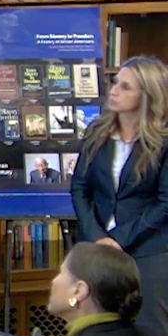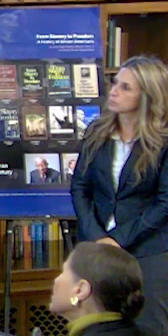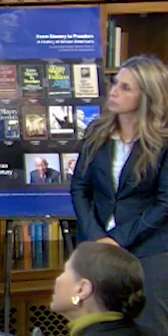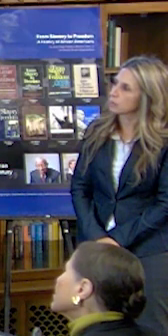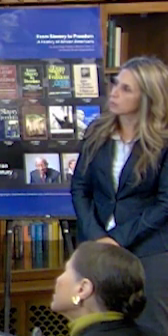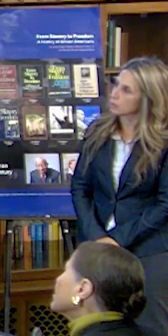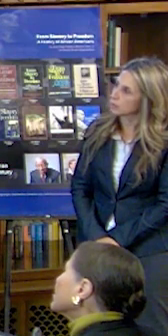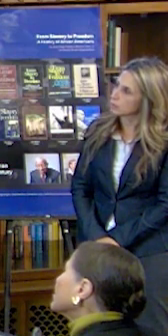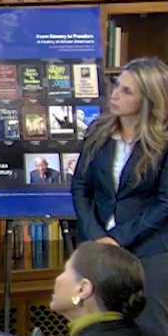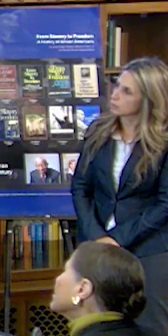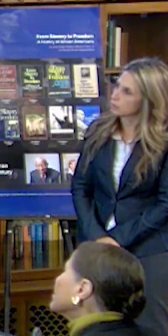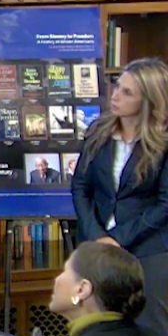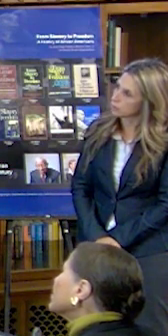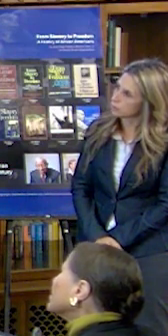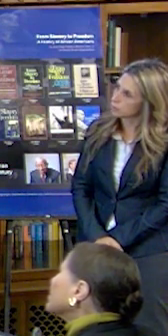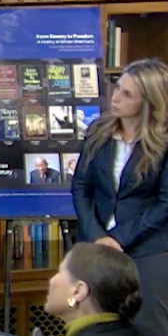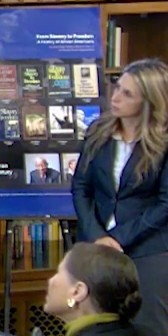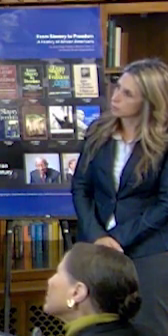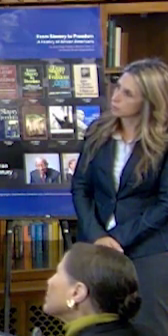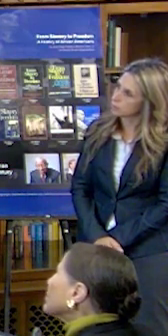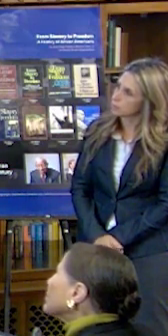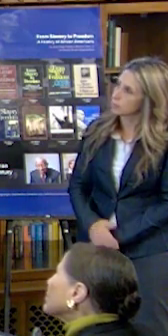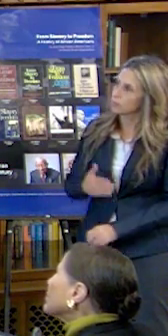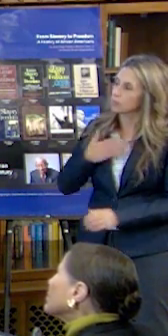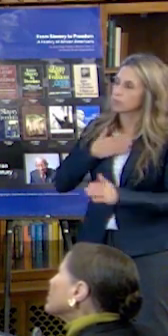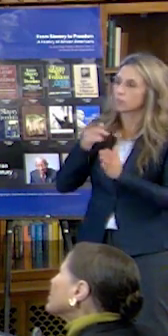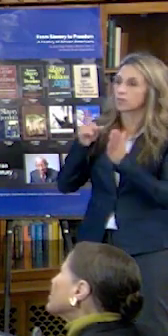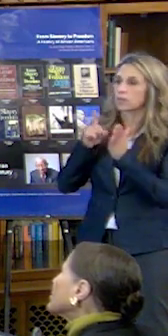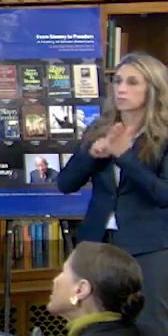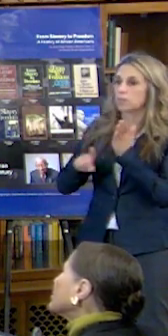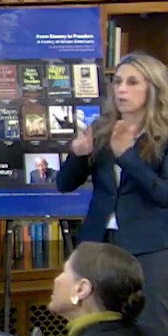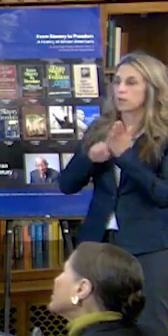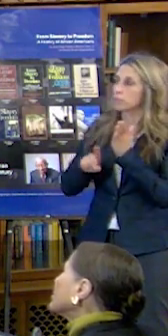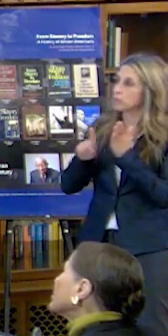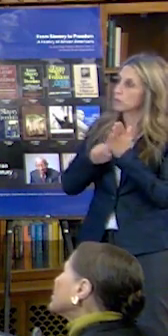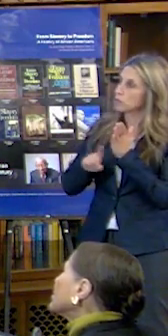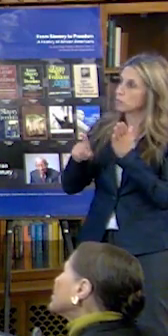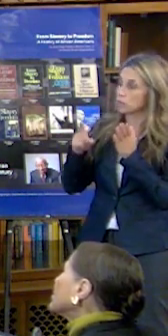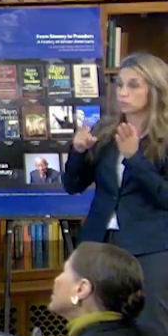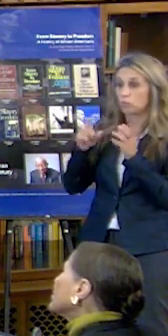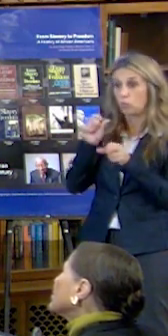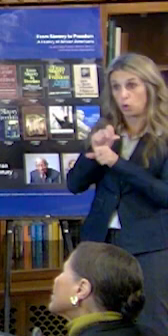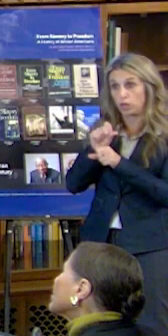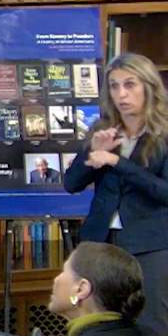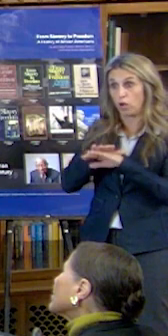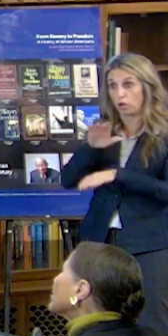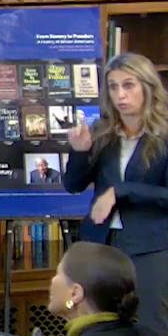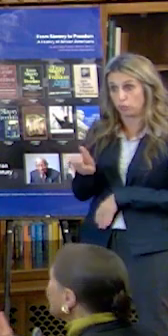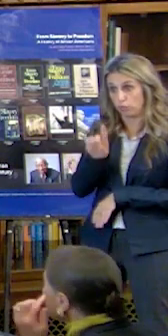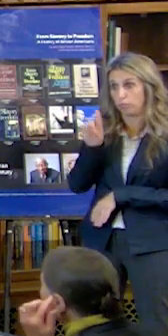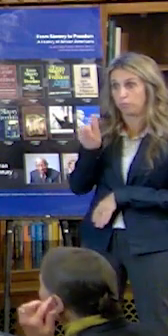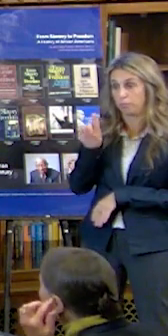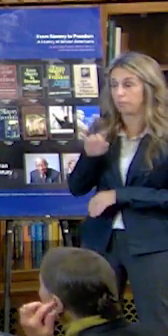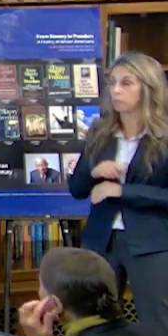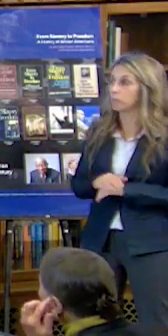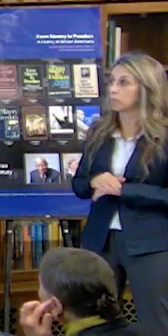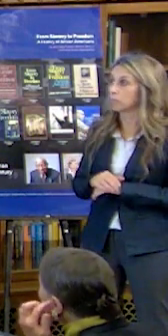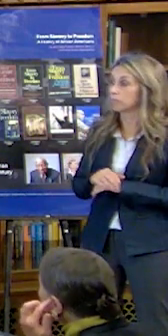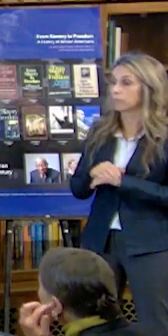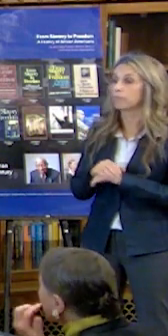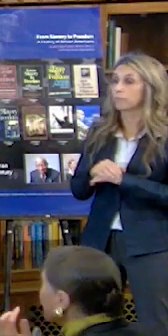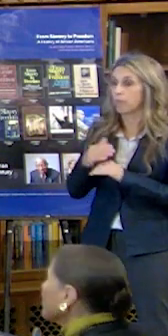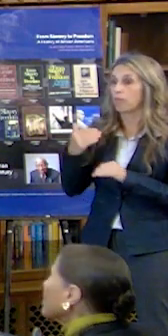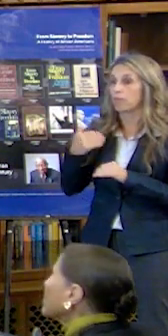into I do uh in addition to my research and after business history and doing the work on d uh there was urban